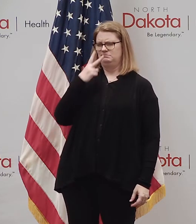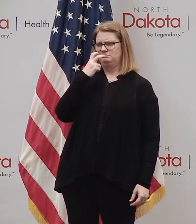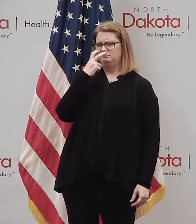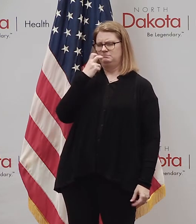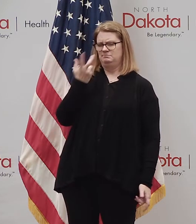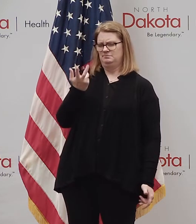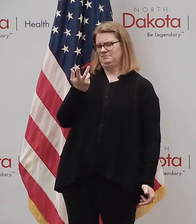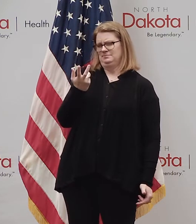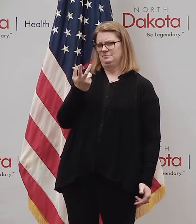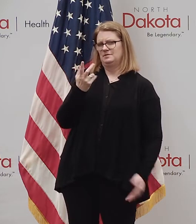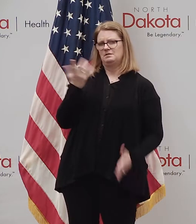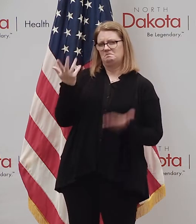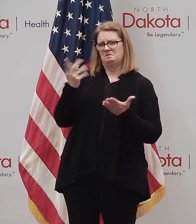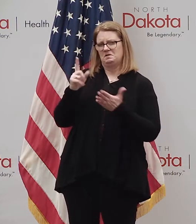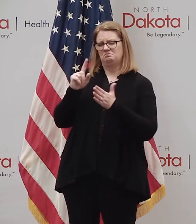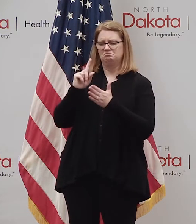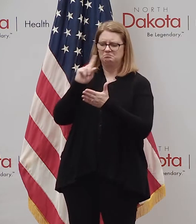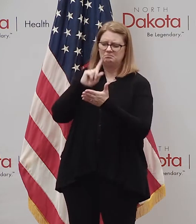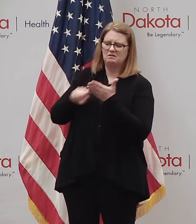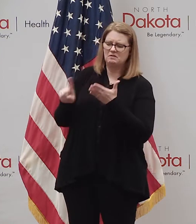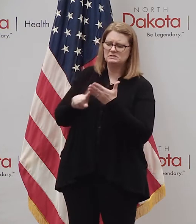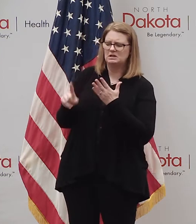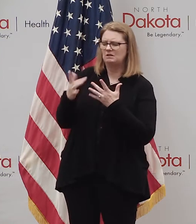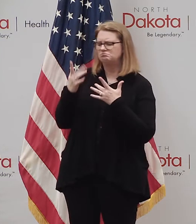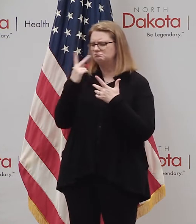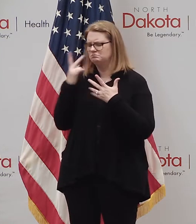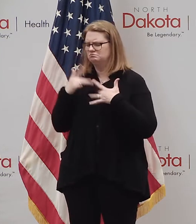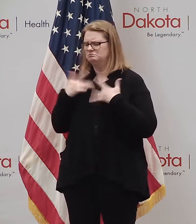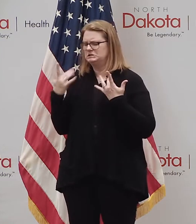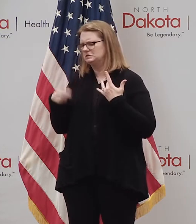would cause someone to take a look. But